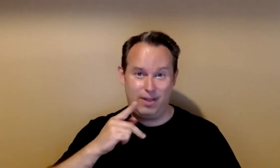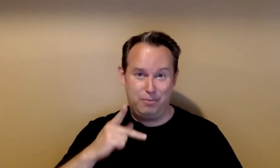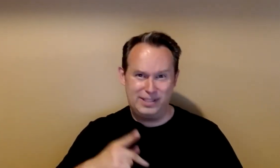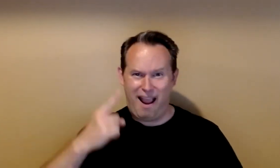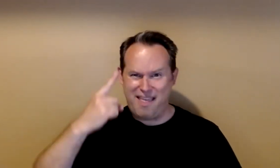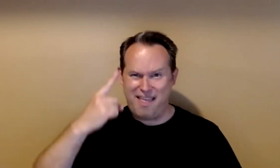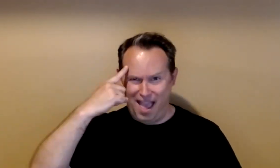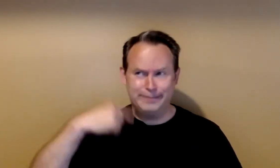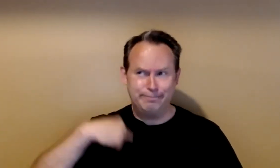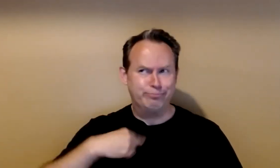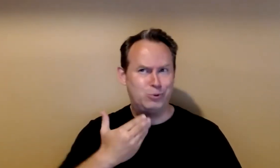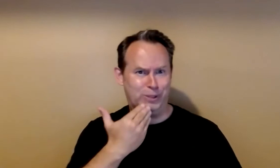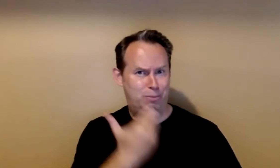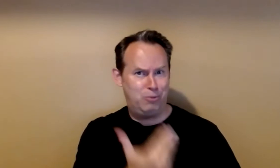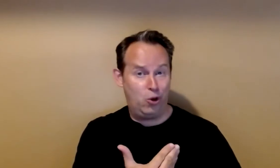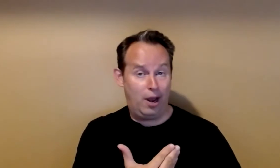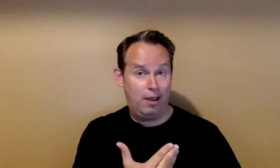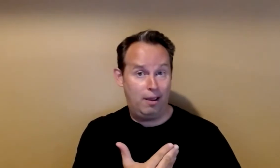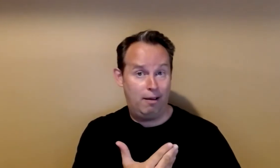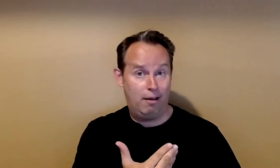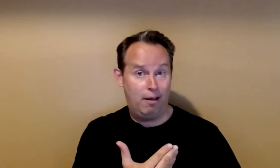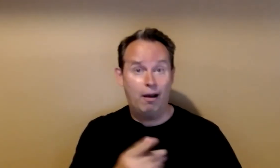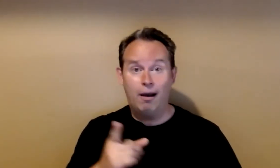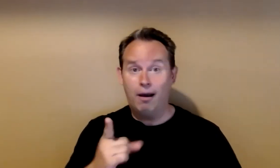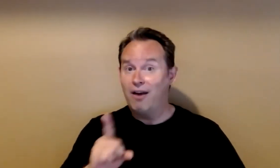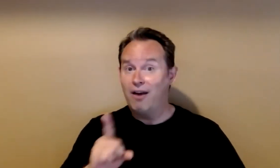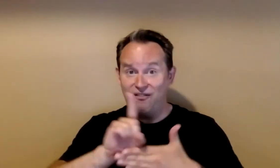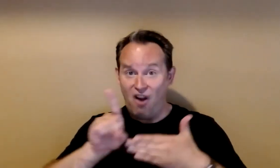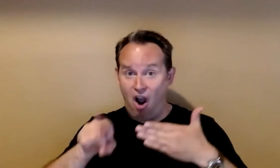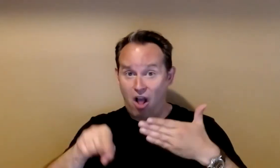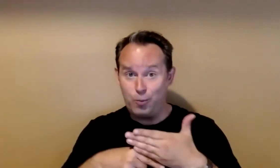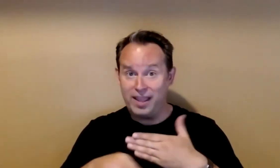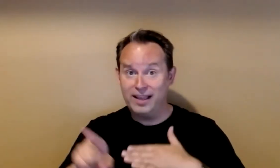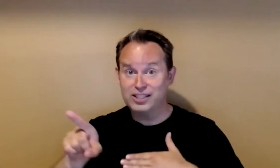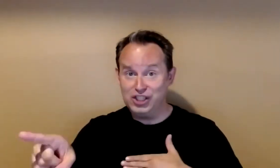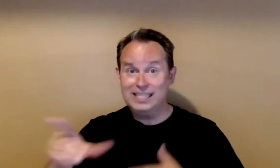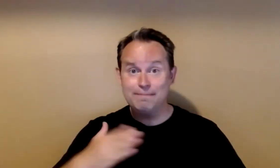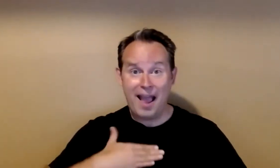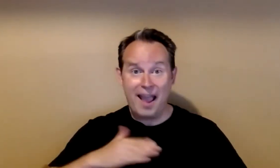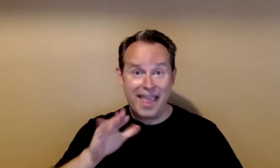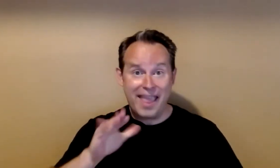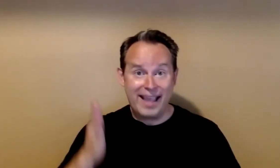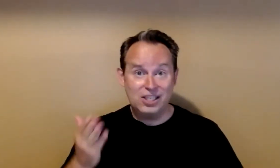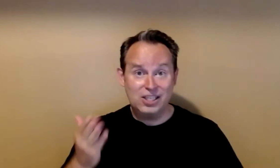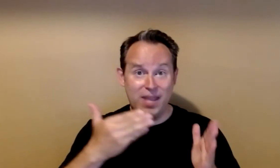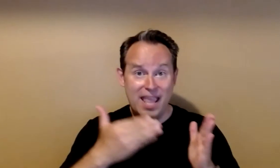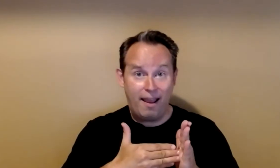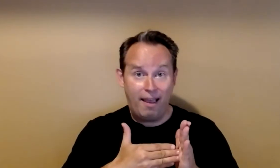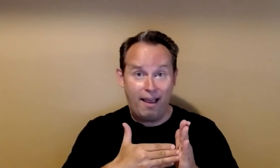I'm pretty good at faking being a hearing person, and I thought I was doing pretty good. Then the following week,